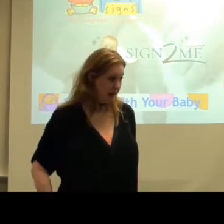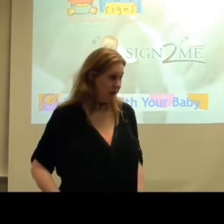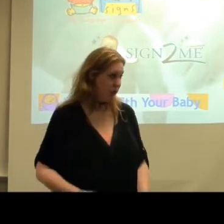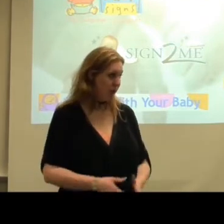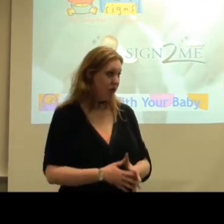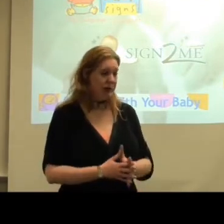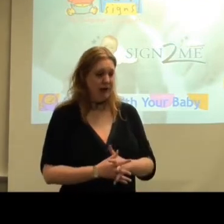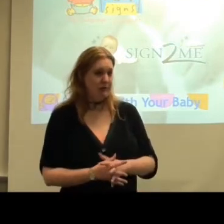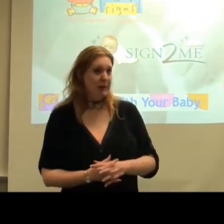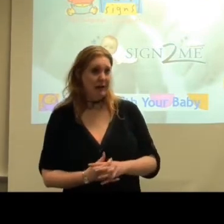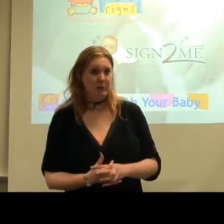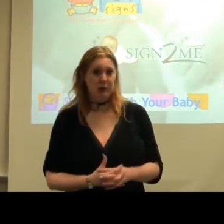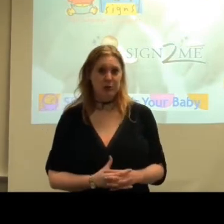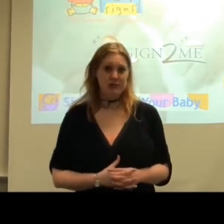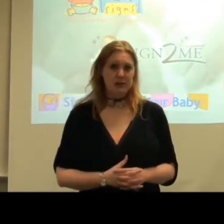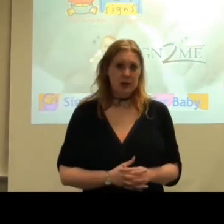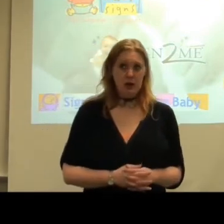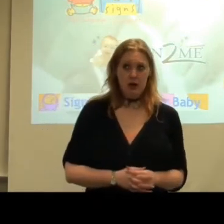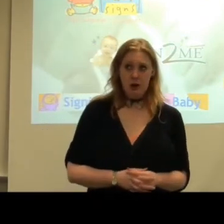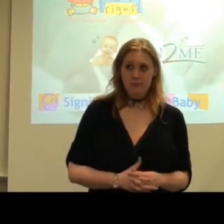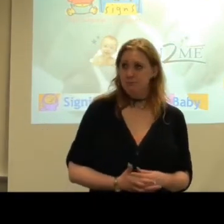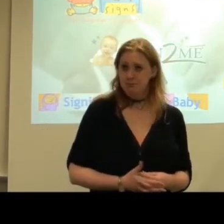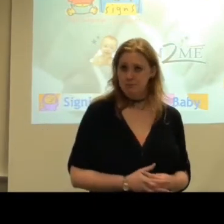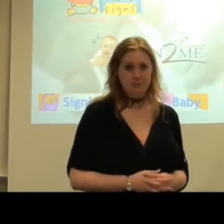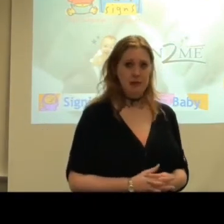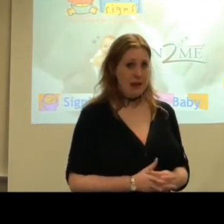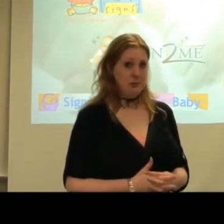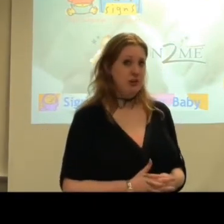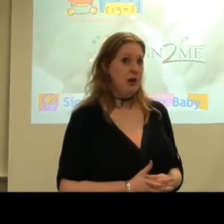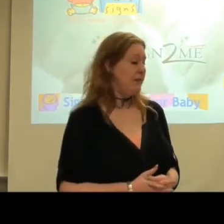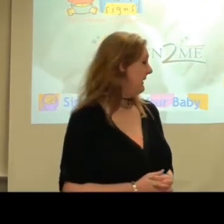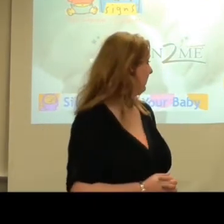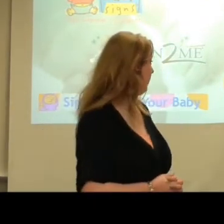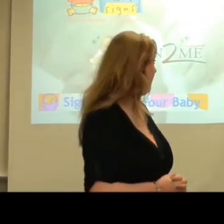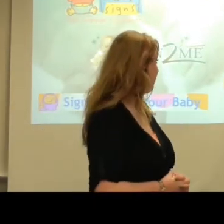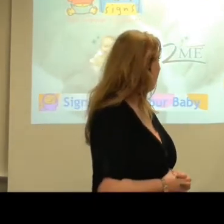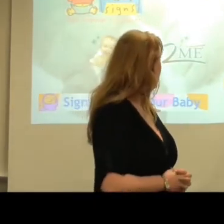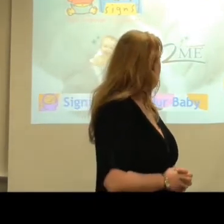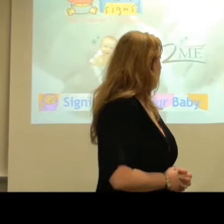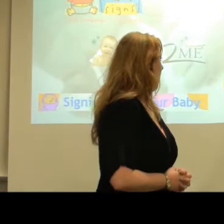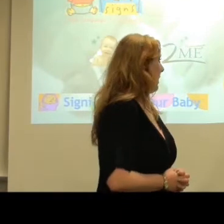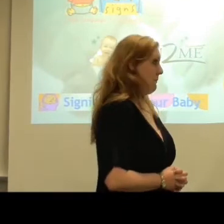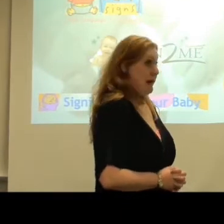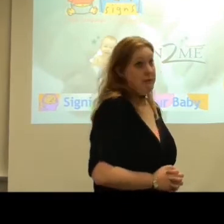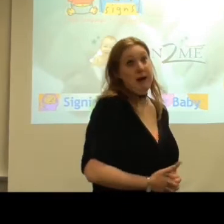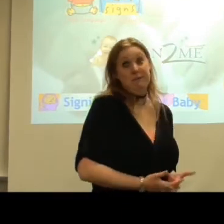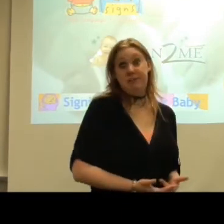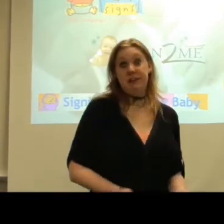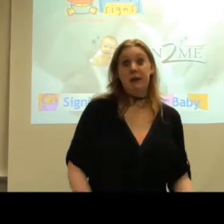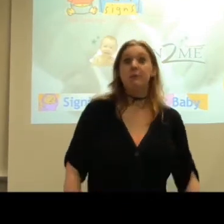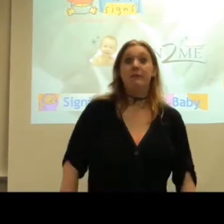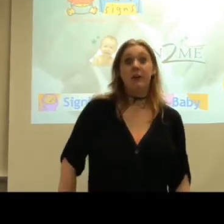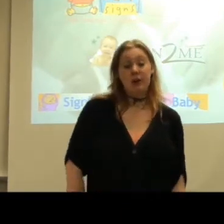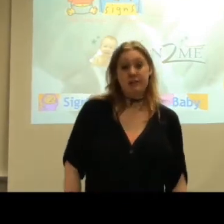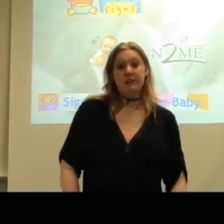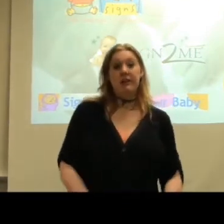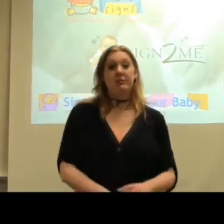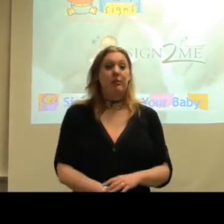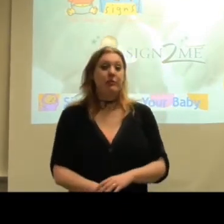too, but you can also buy them used on Amazon and things like that. But I've seen it be very successful, so